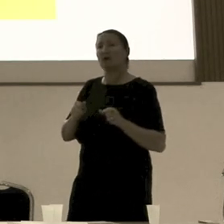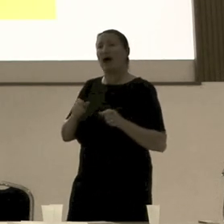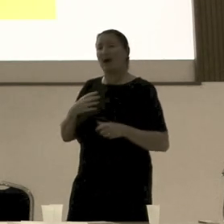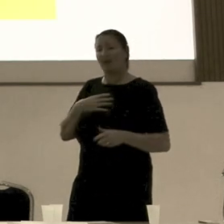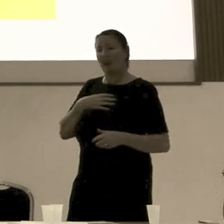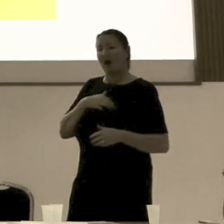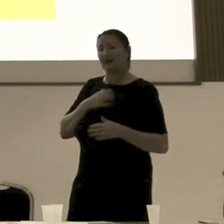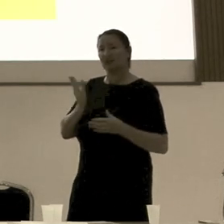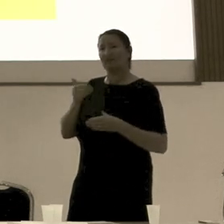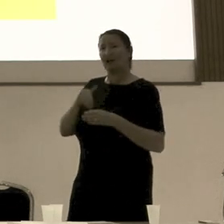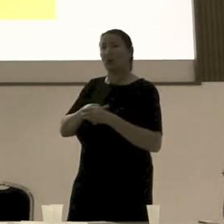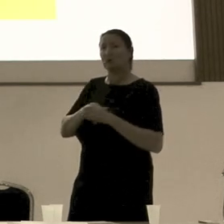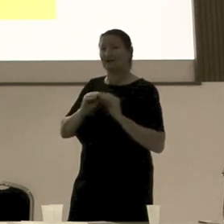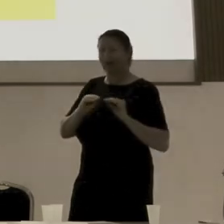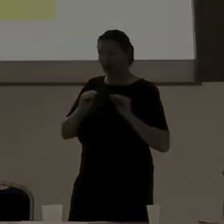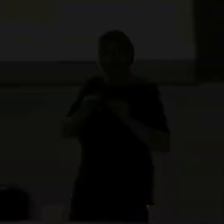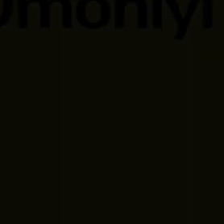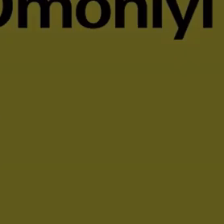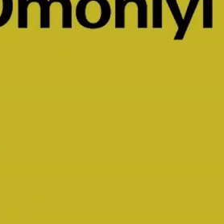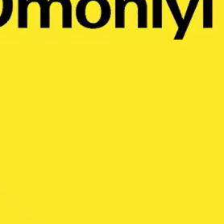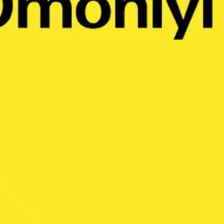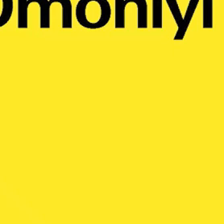Inclusive Education.